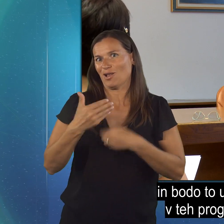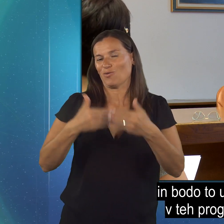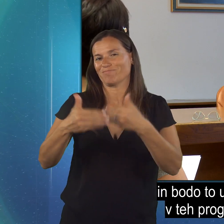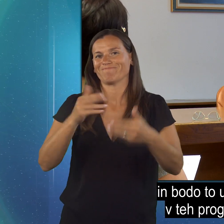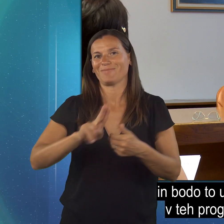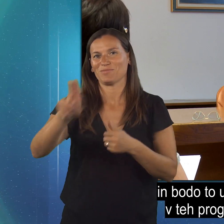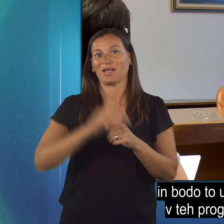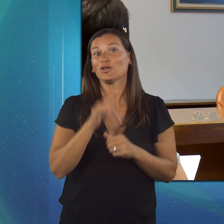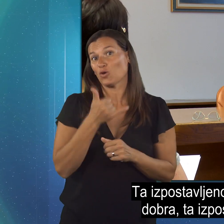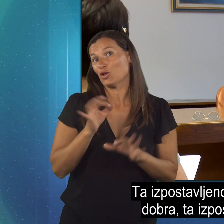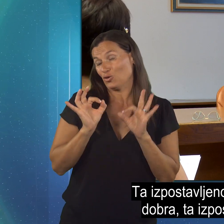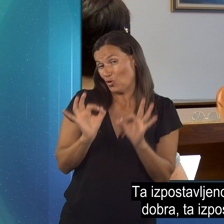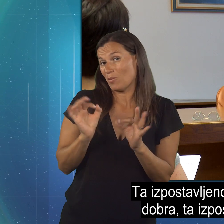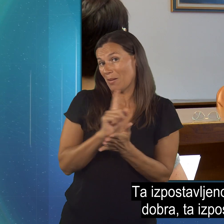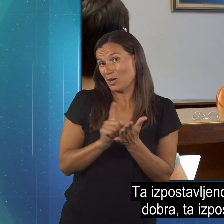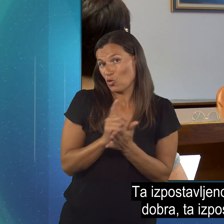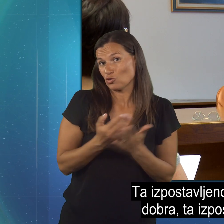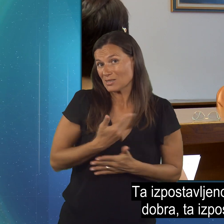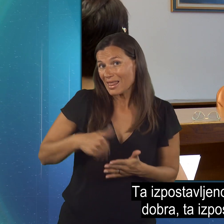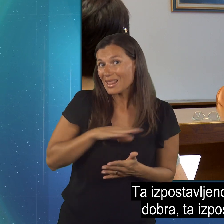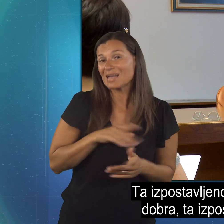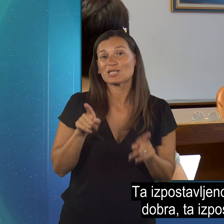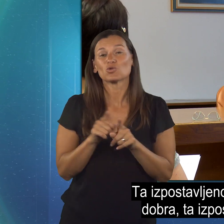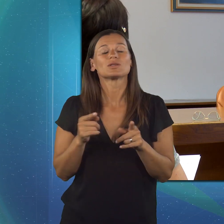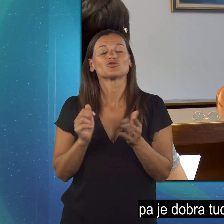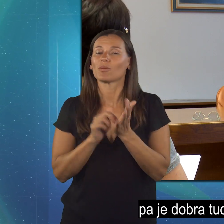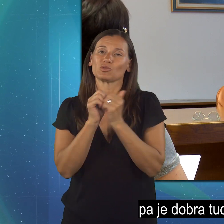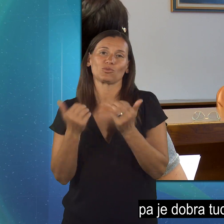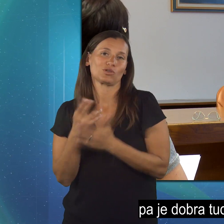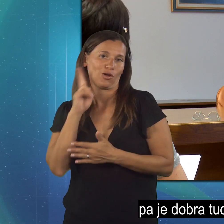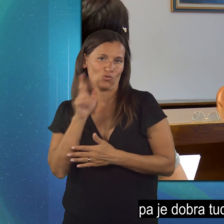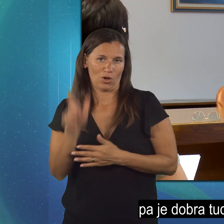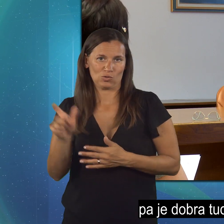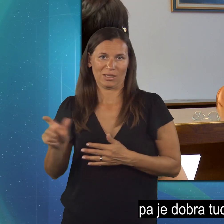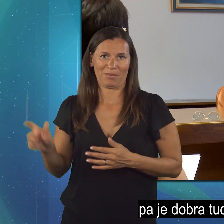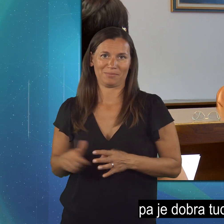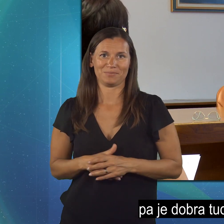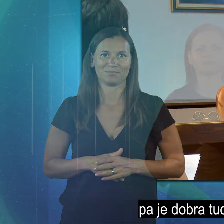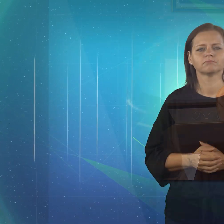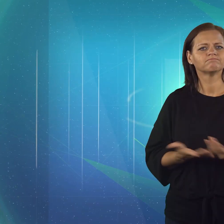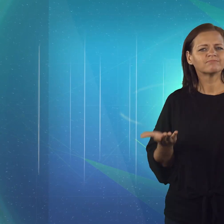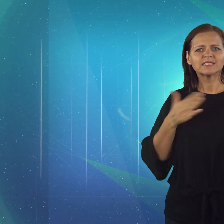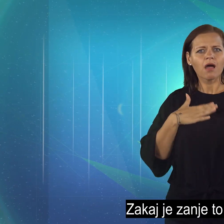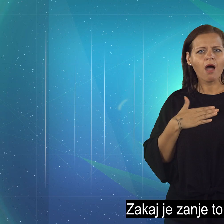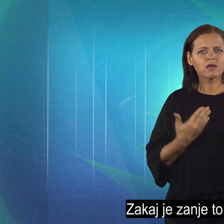those programs. So it's a good exposure for us, and it's also a very good exposure for deaf people.